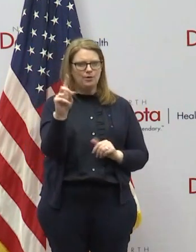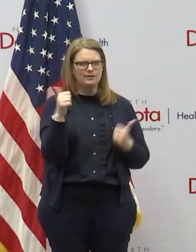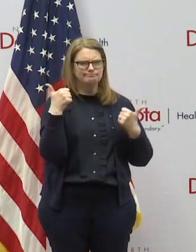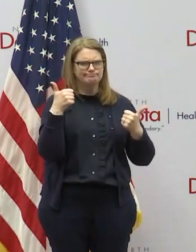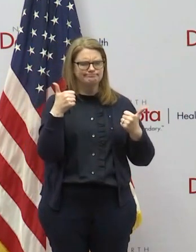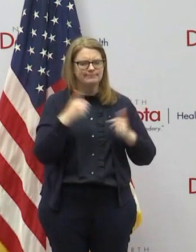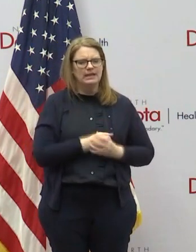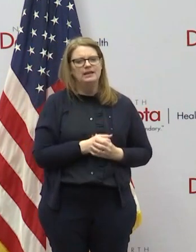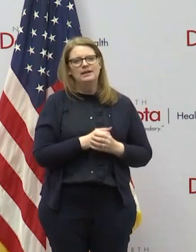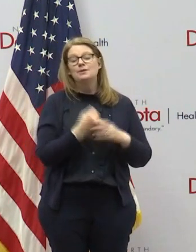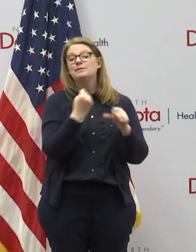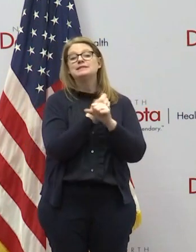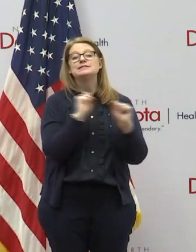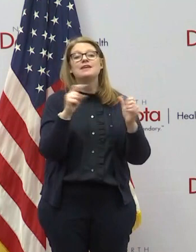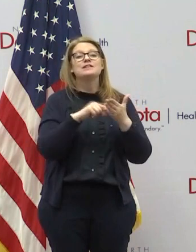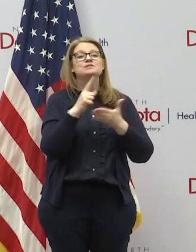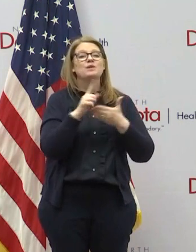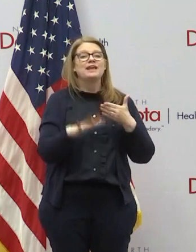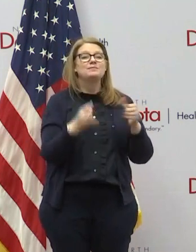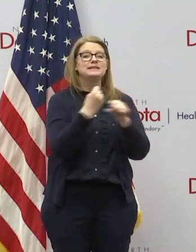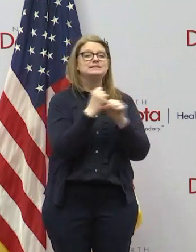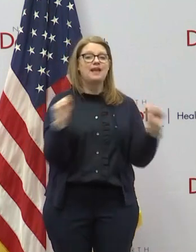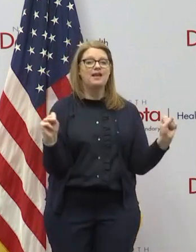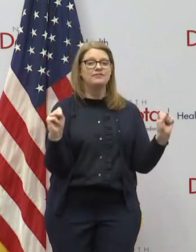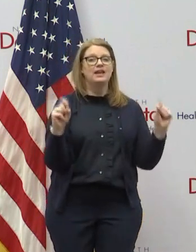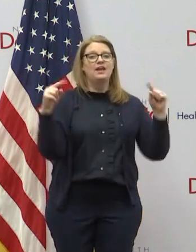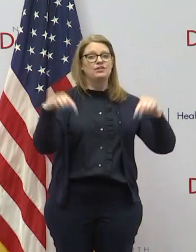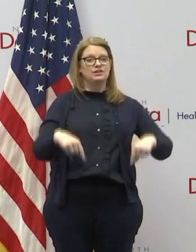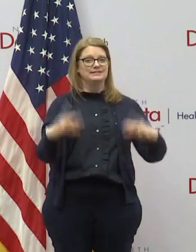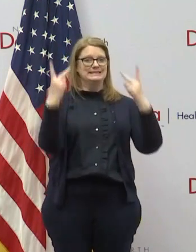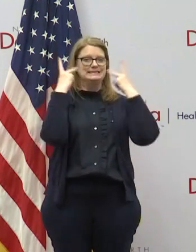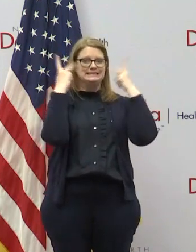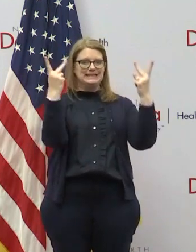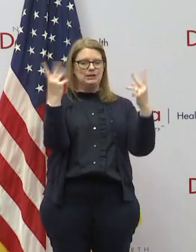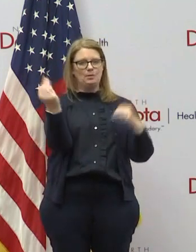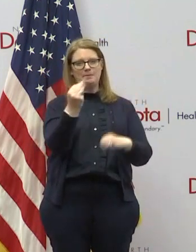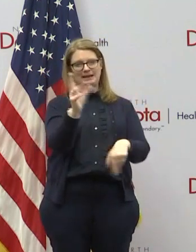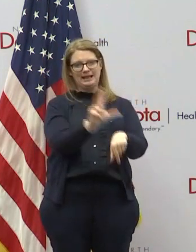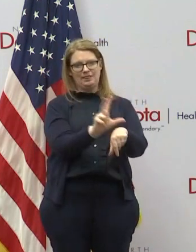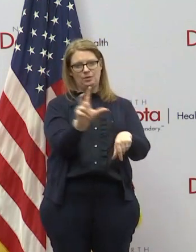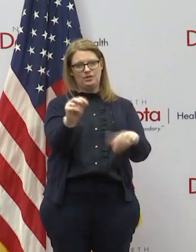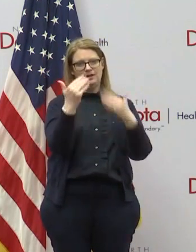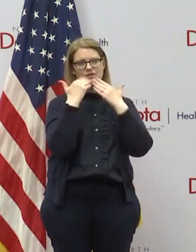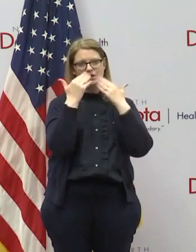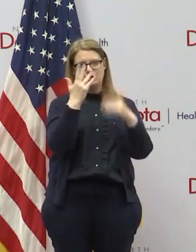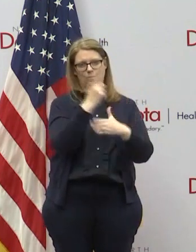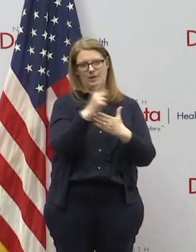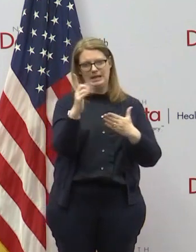doing great. Be safe this weekend. And for those here, we'll see you Monday at 3:30. Have a great weekend.